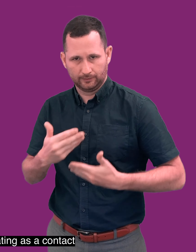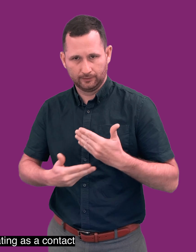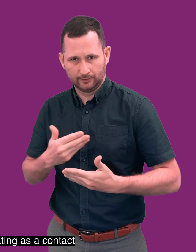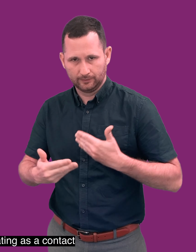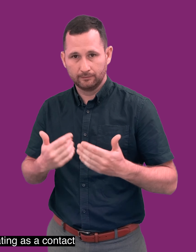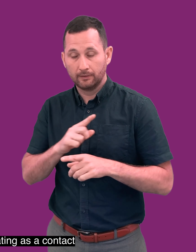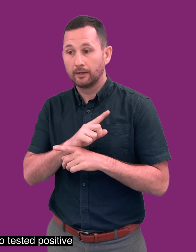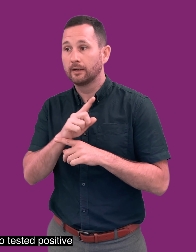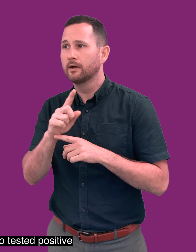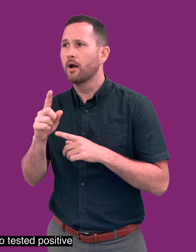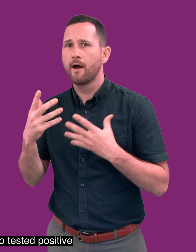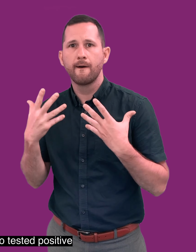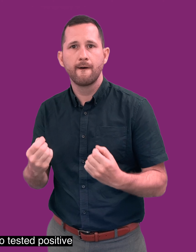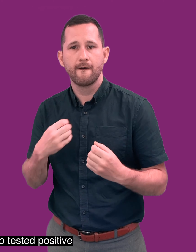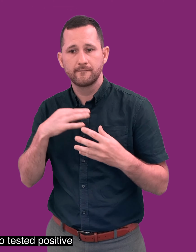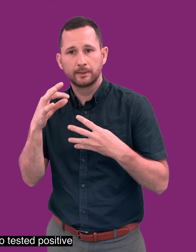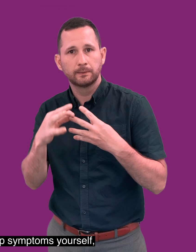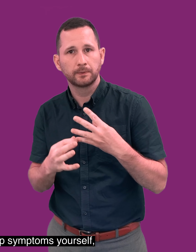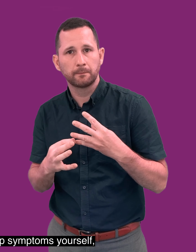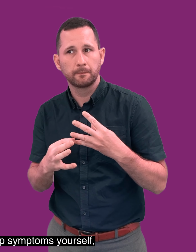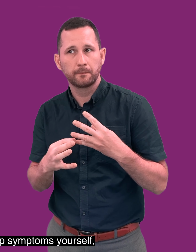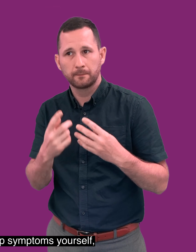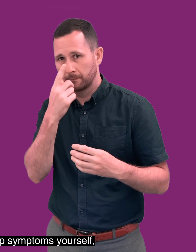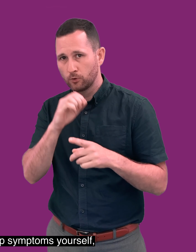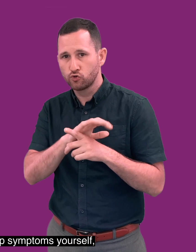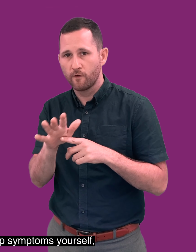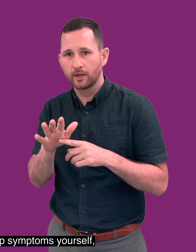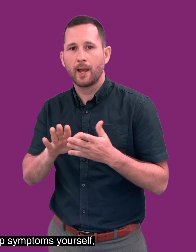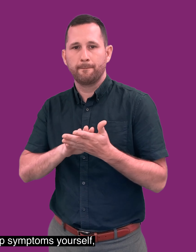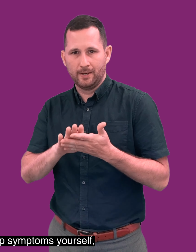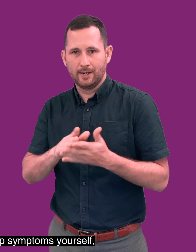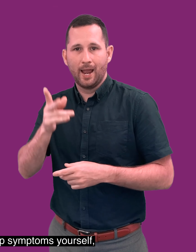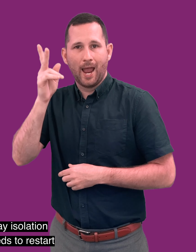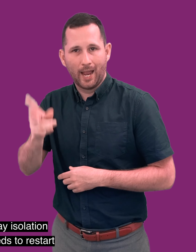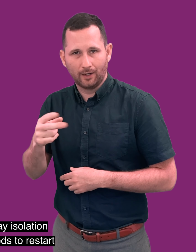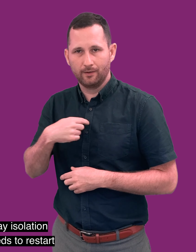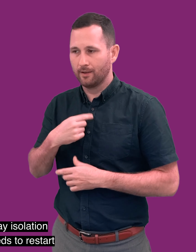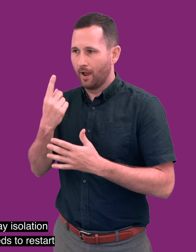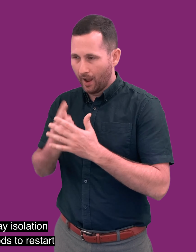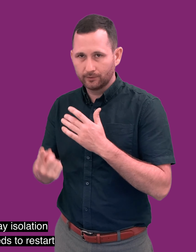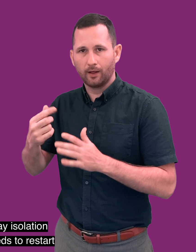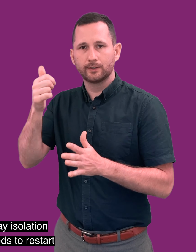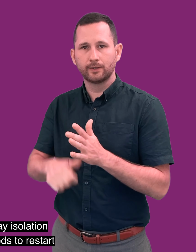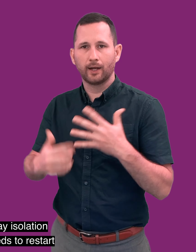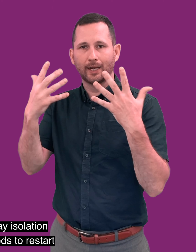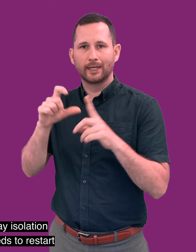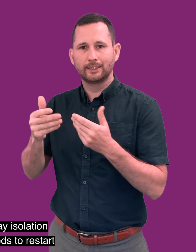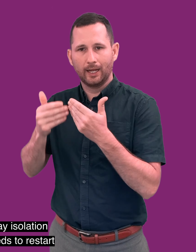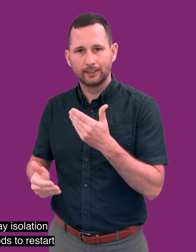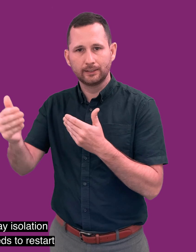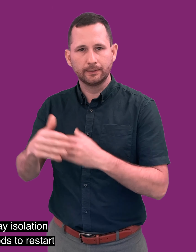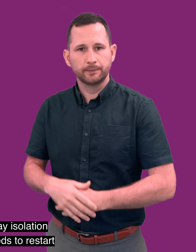isolating as a contact of someone who tested positive and then you developed symptoms yourself, your 10-day isolation